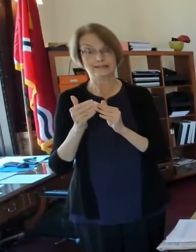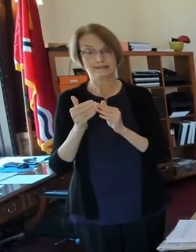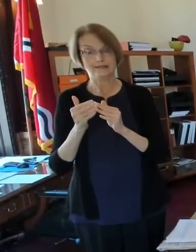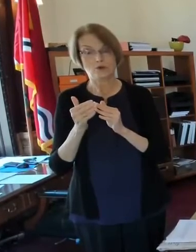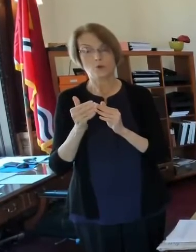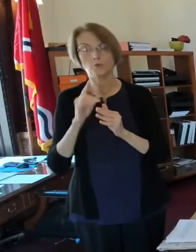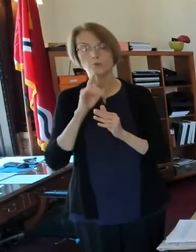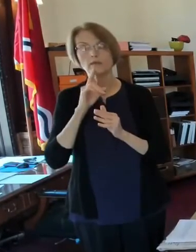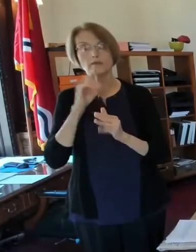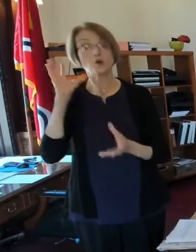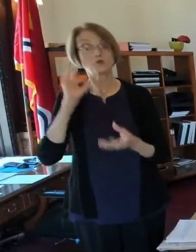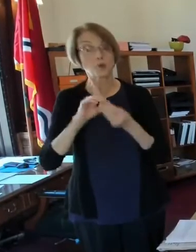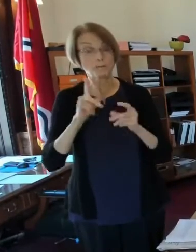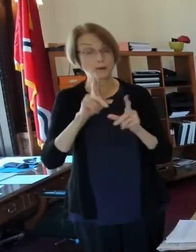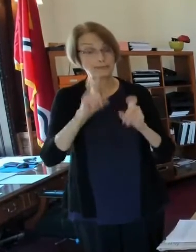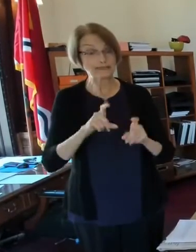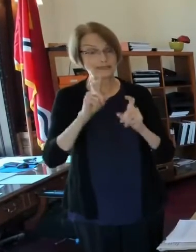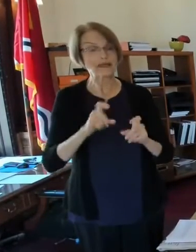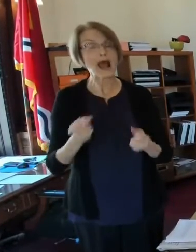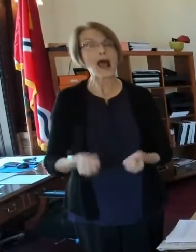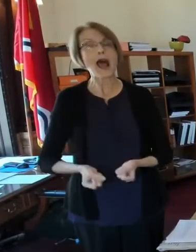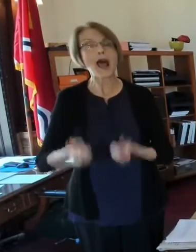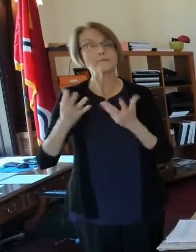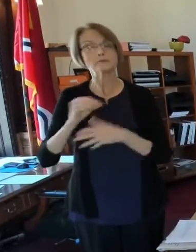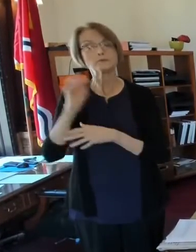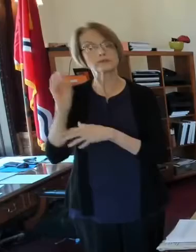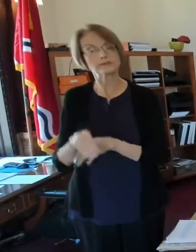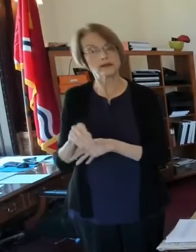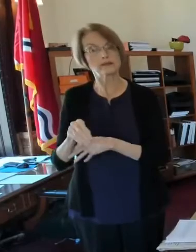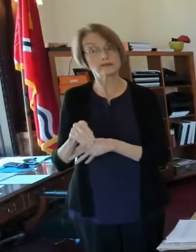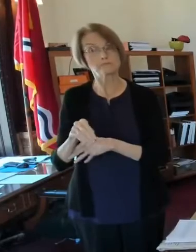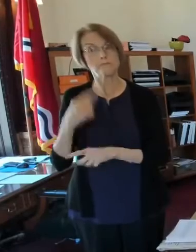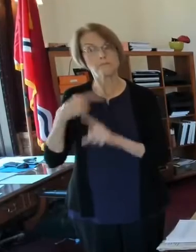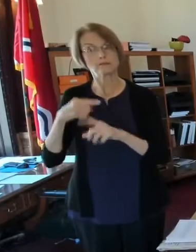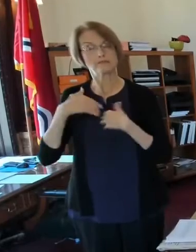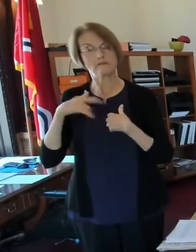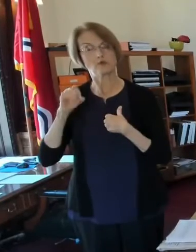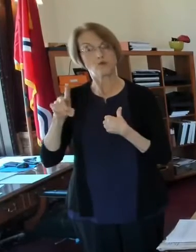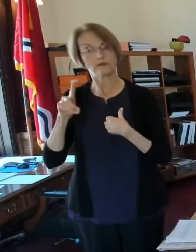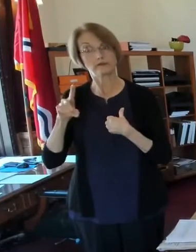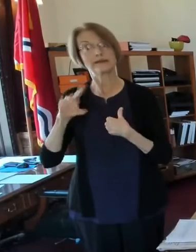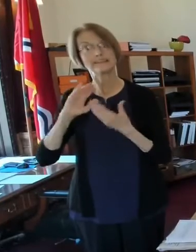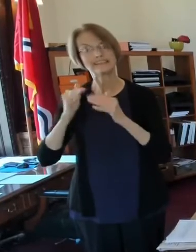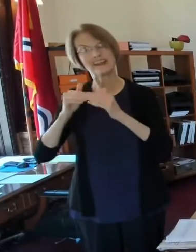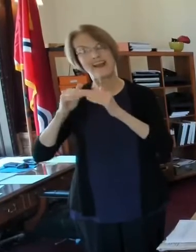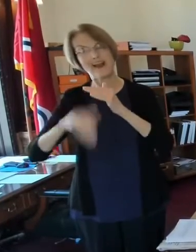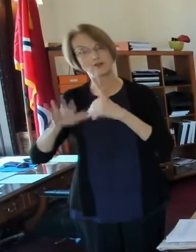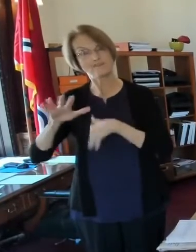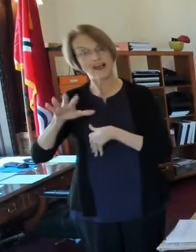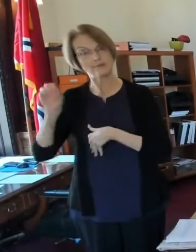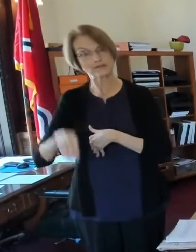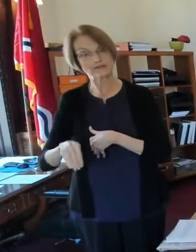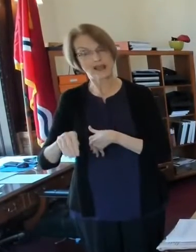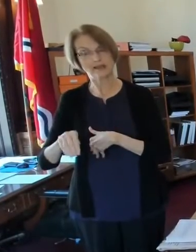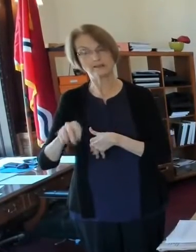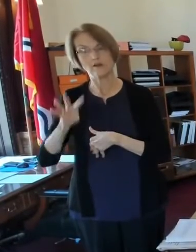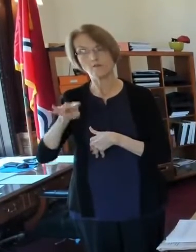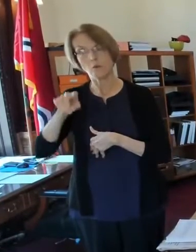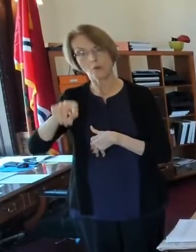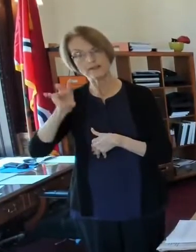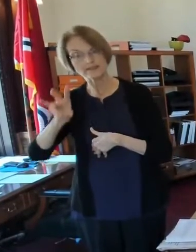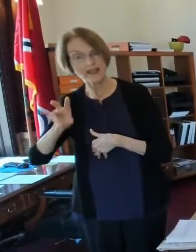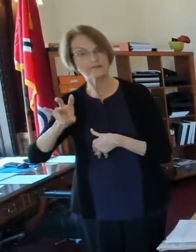5% positivity for the last few weeks, and so running about